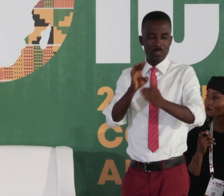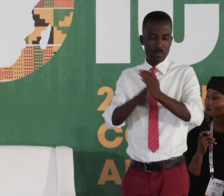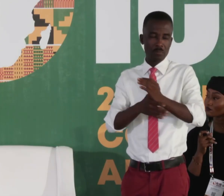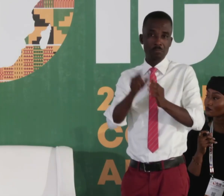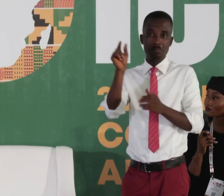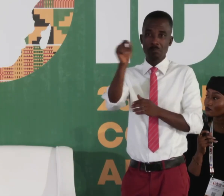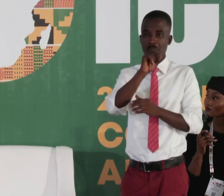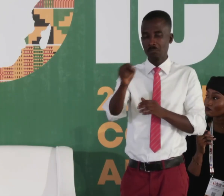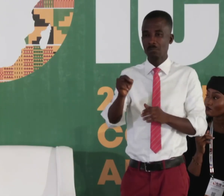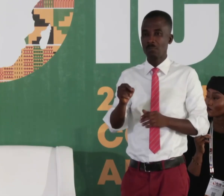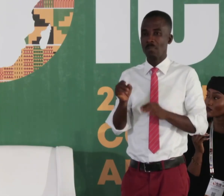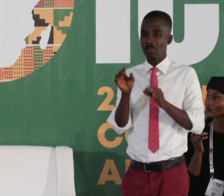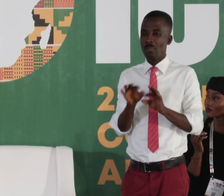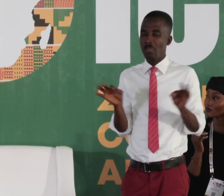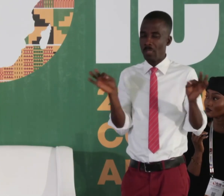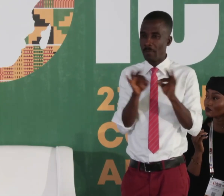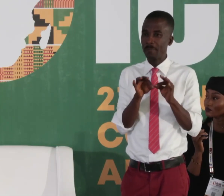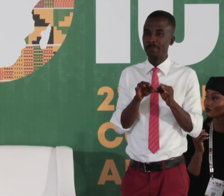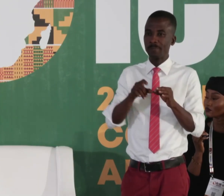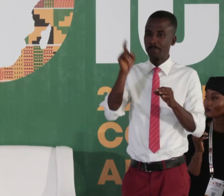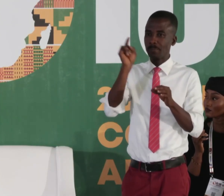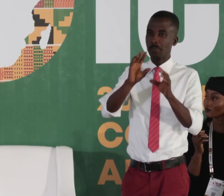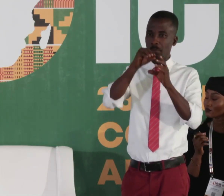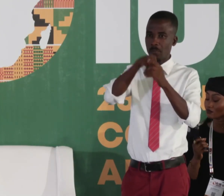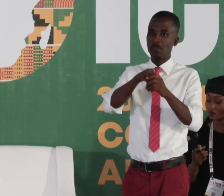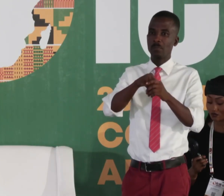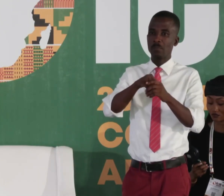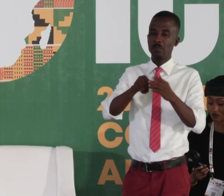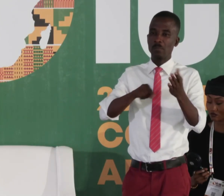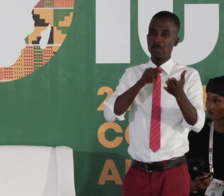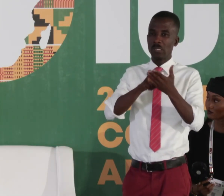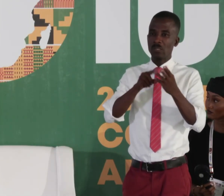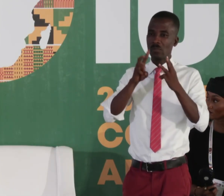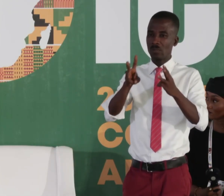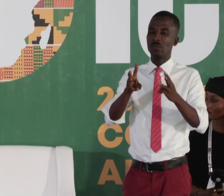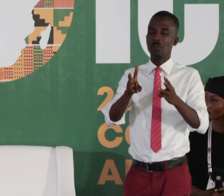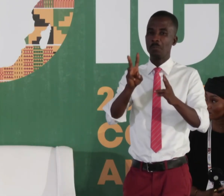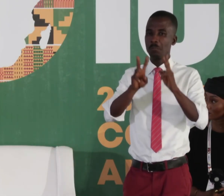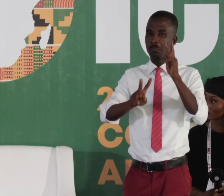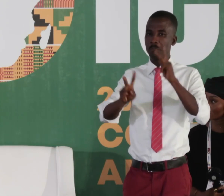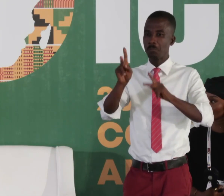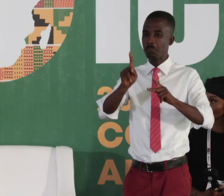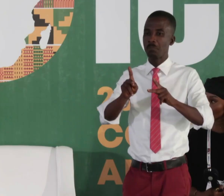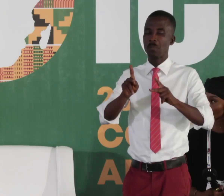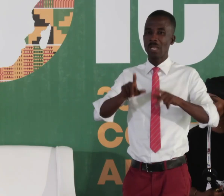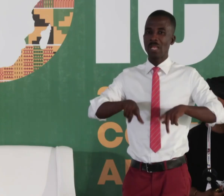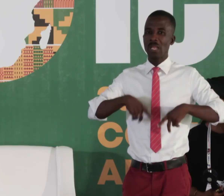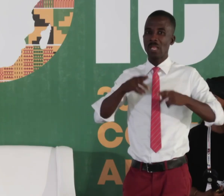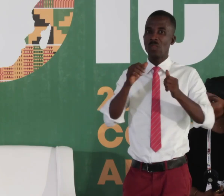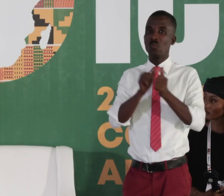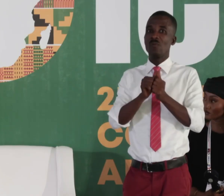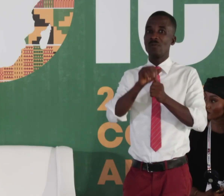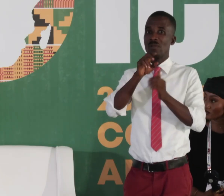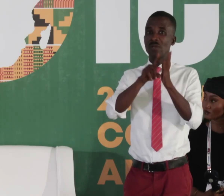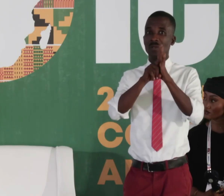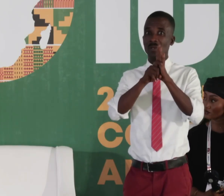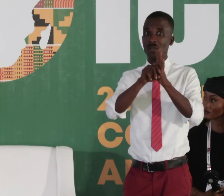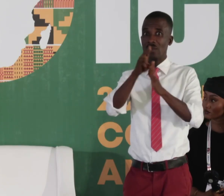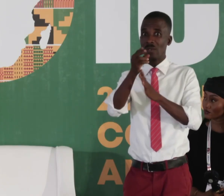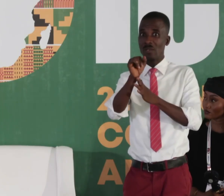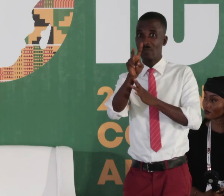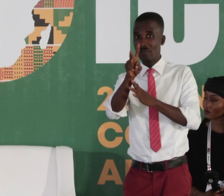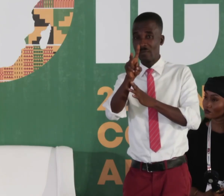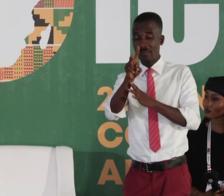key population that must be involved in this strategy is those people who are living with HIV. Let us not think that because they are not